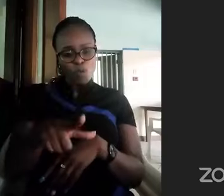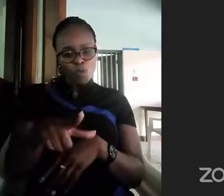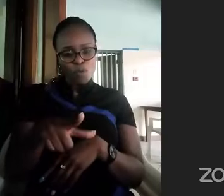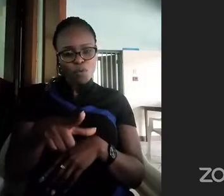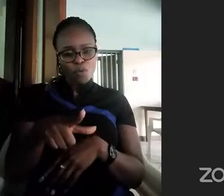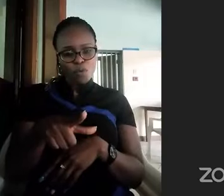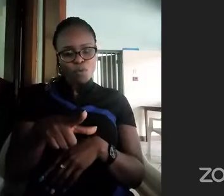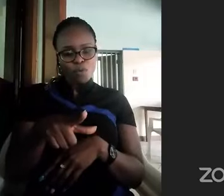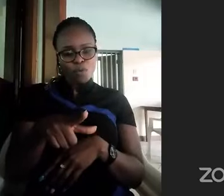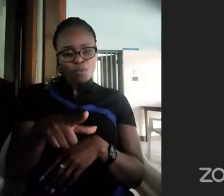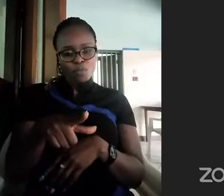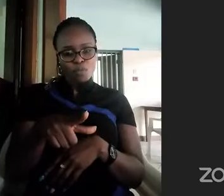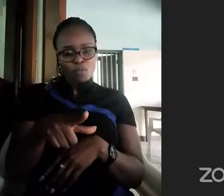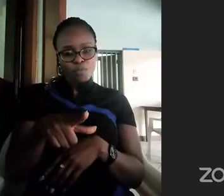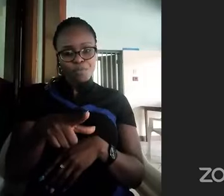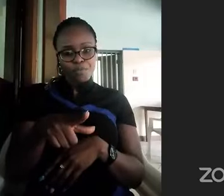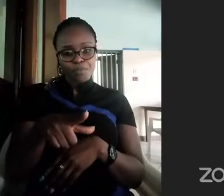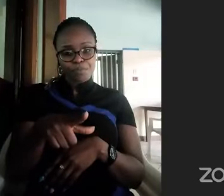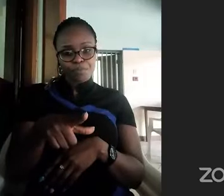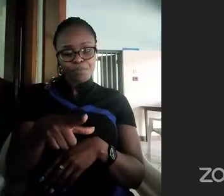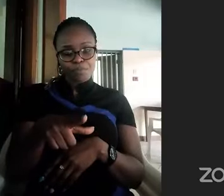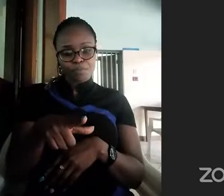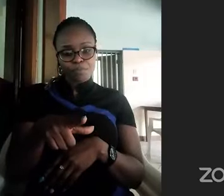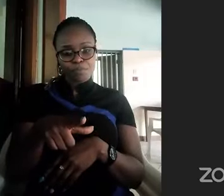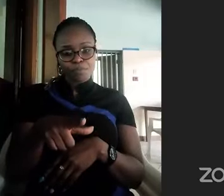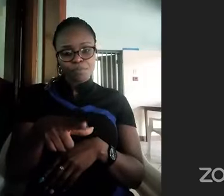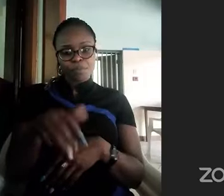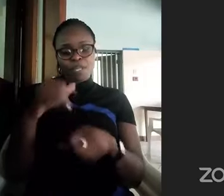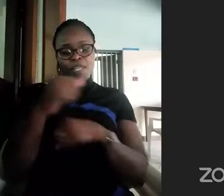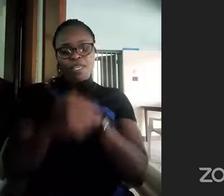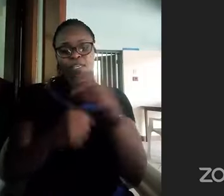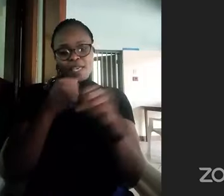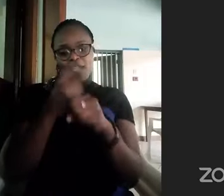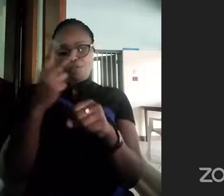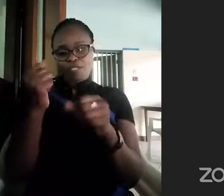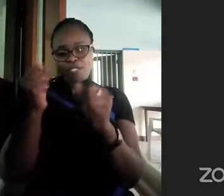have in 2019 the data we were told that it was around 2.2%